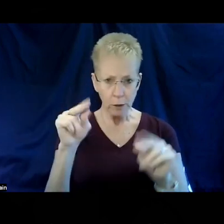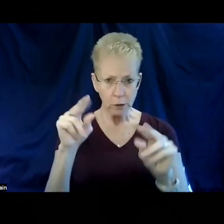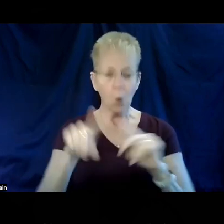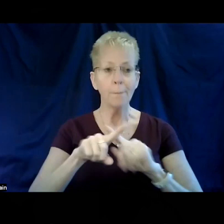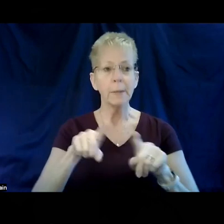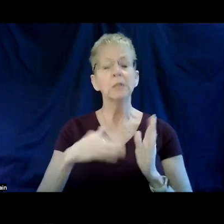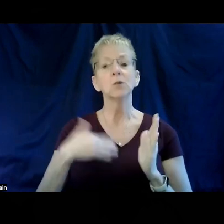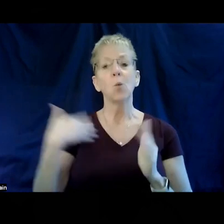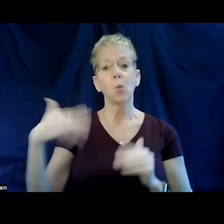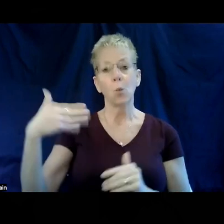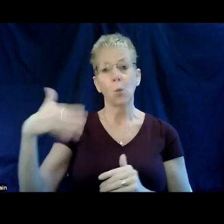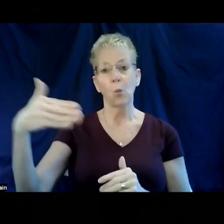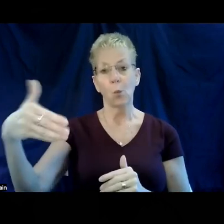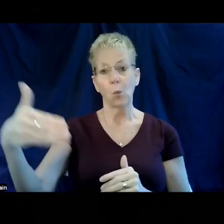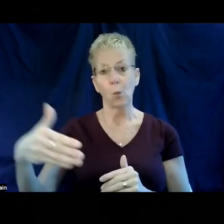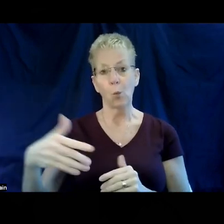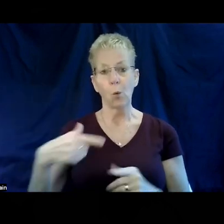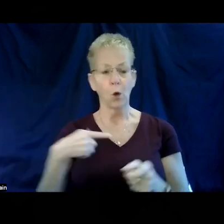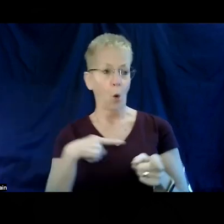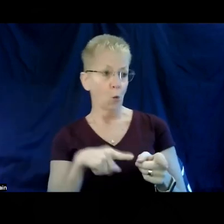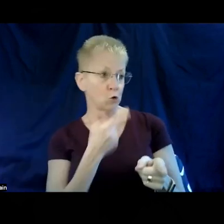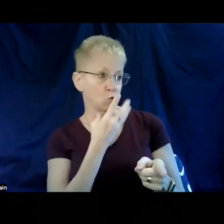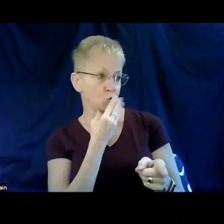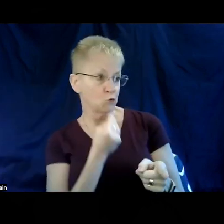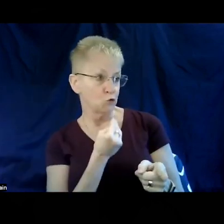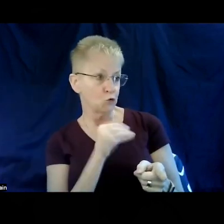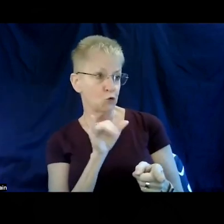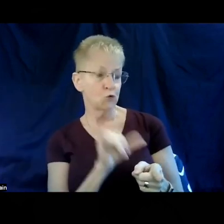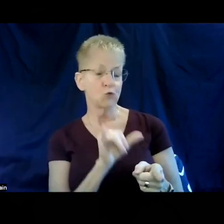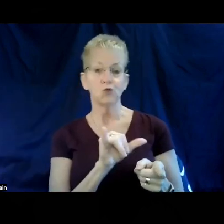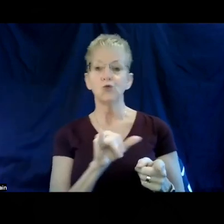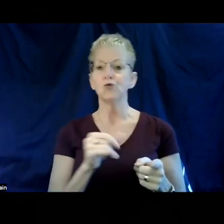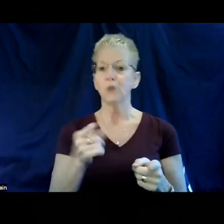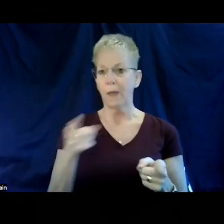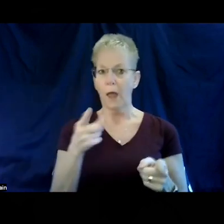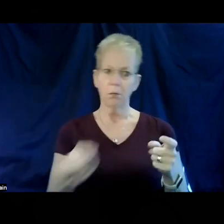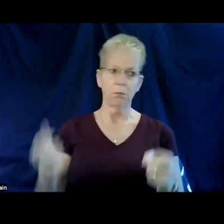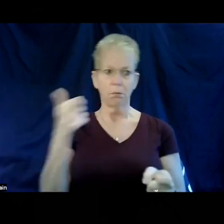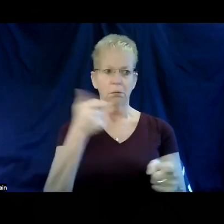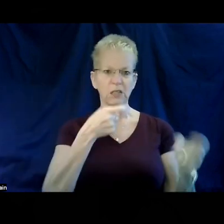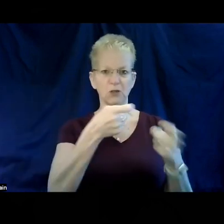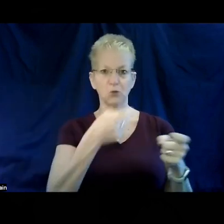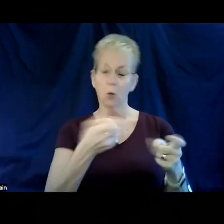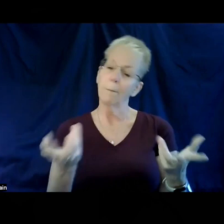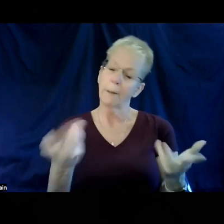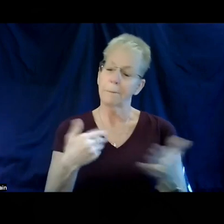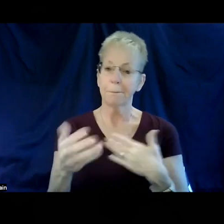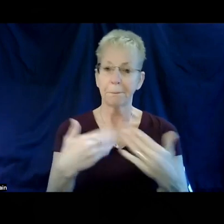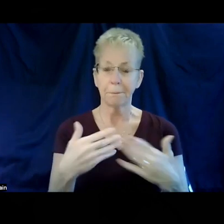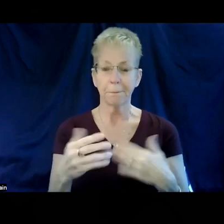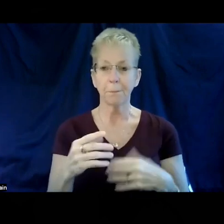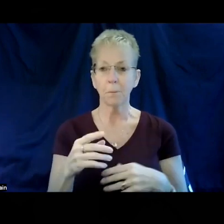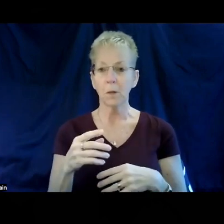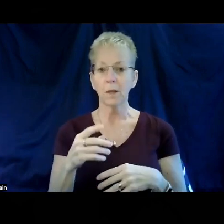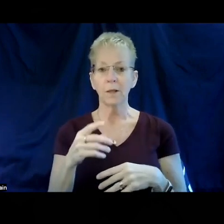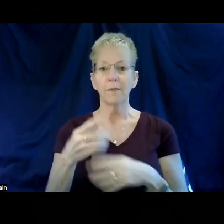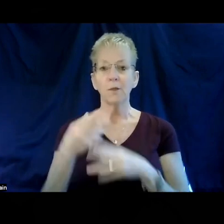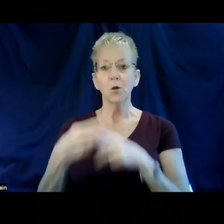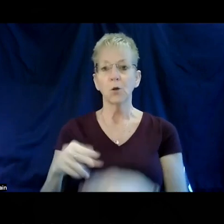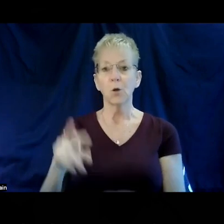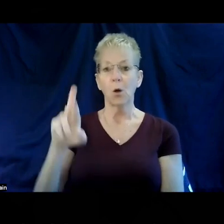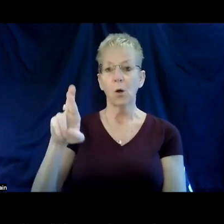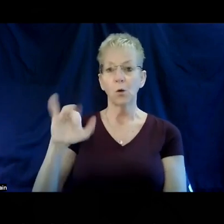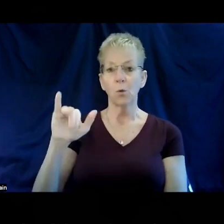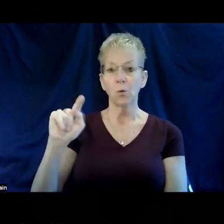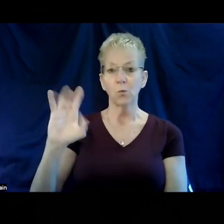often let them know that they were Jews and that they had the upper hand now. But they were called the Ritchie Boys. It